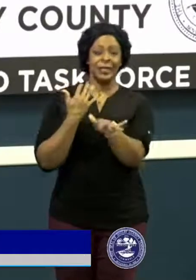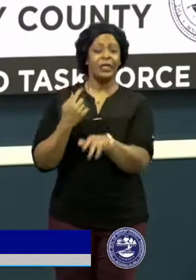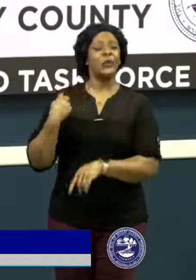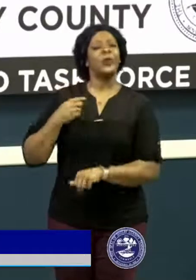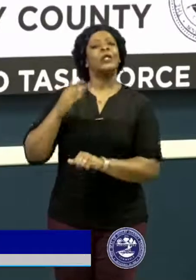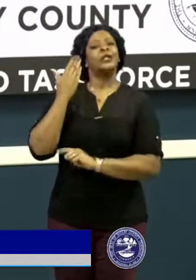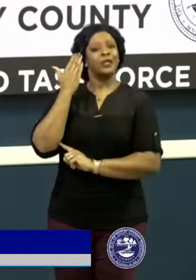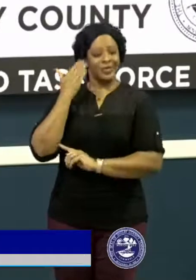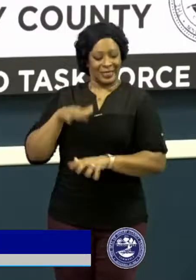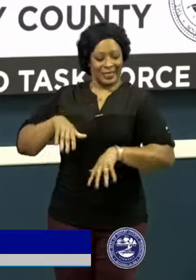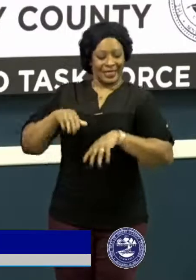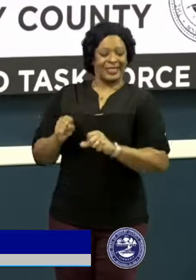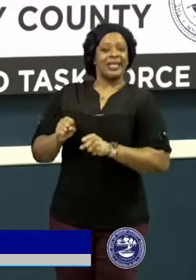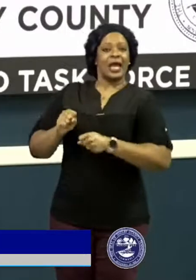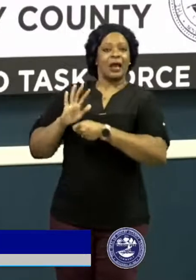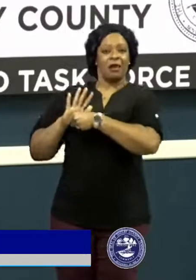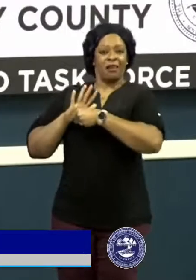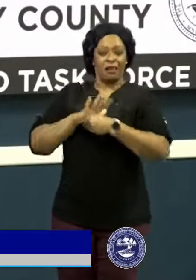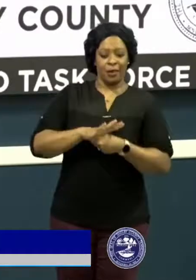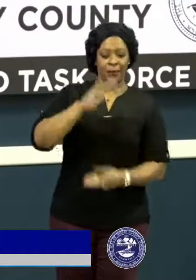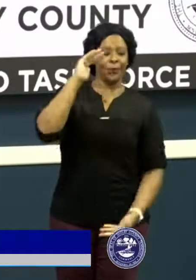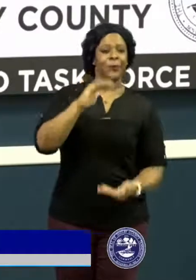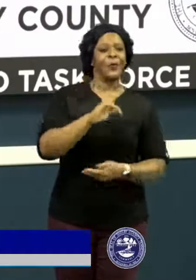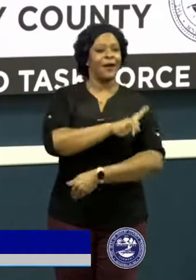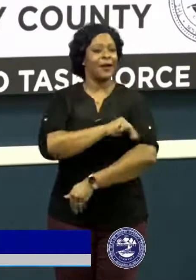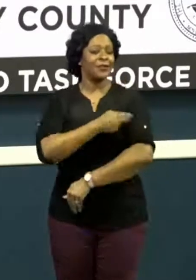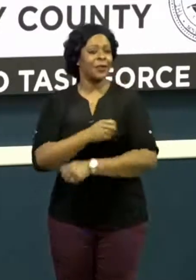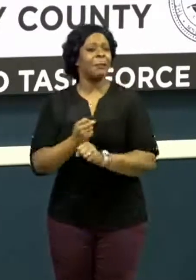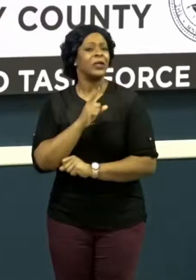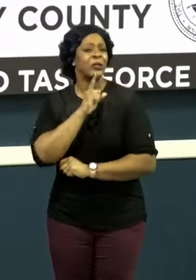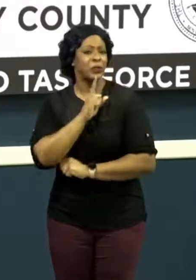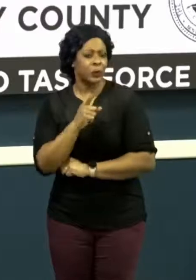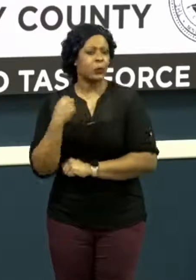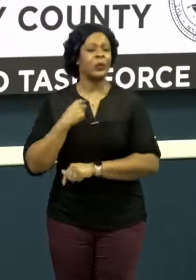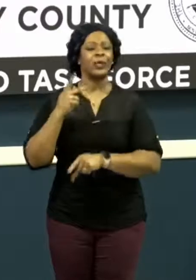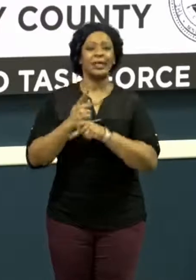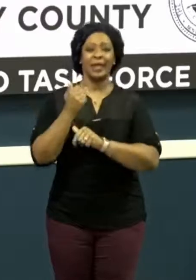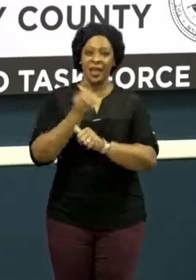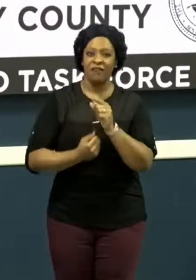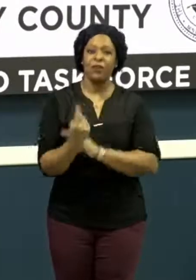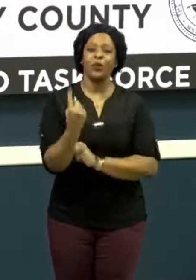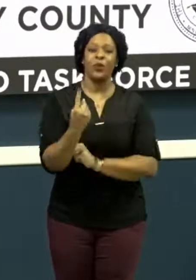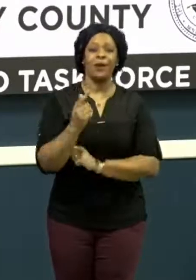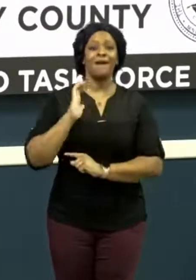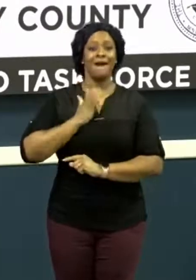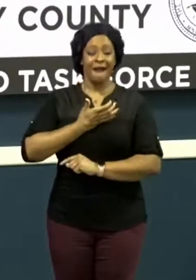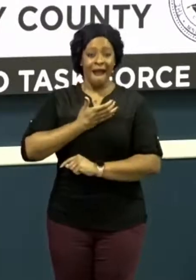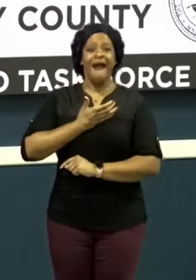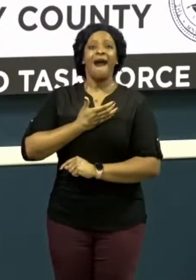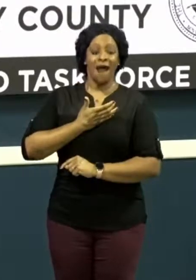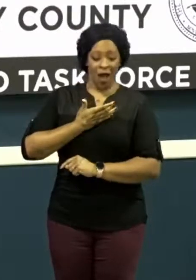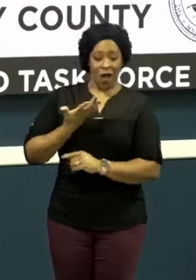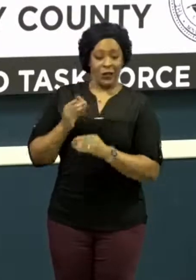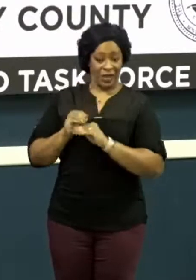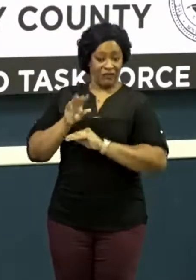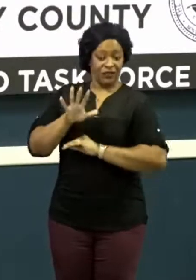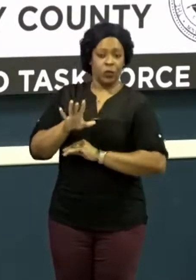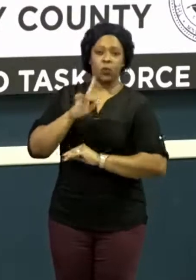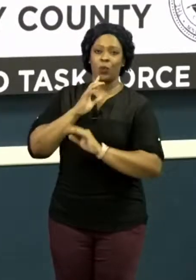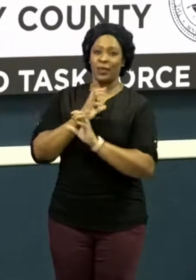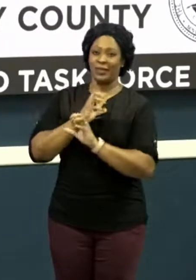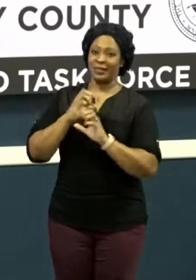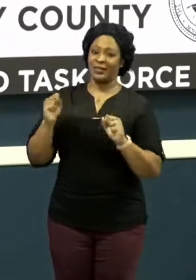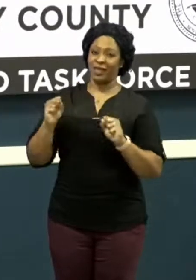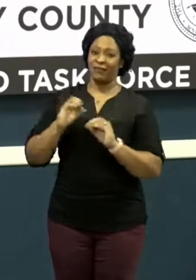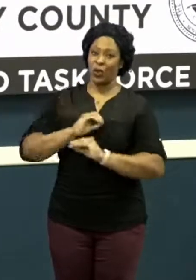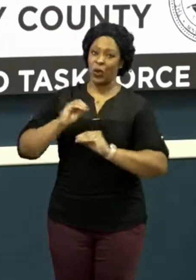that we do take pressure off of the hospitals and make sure that we're keeping everyone in our sphere of influence safe and